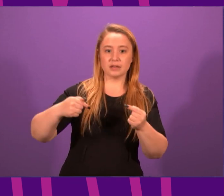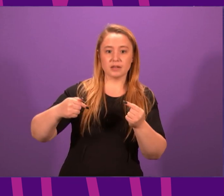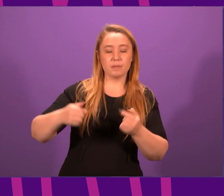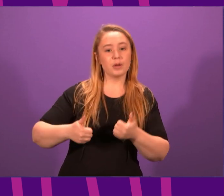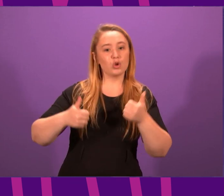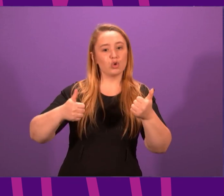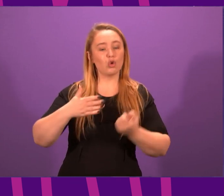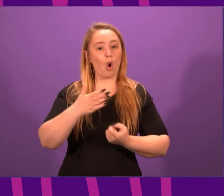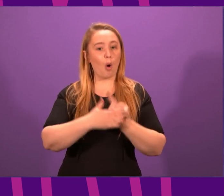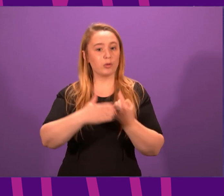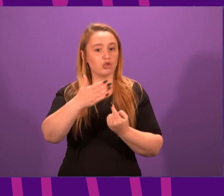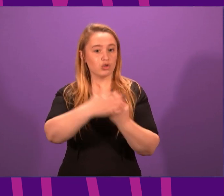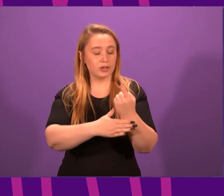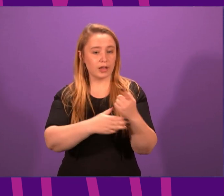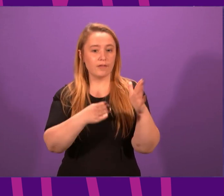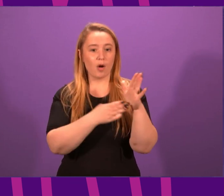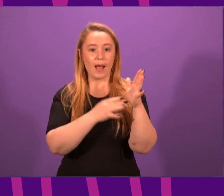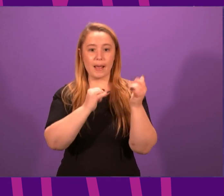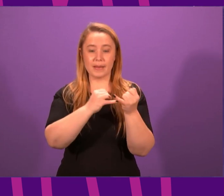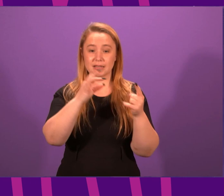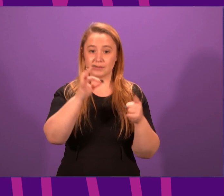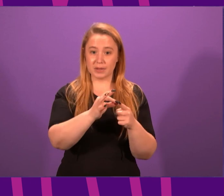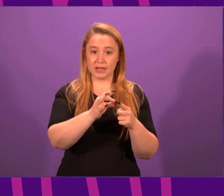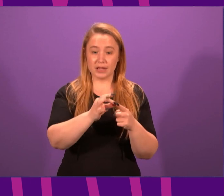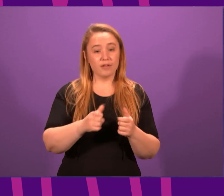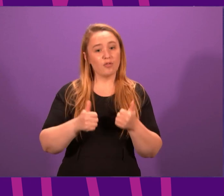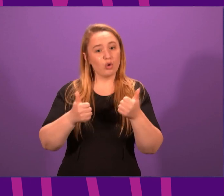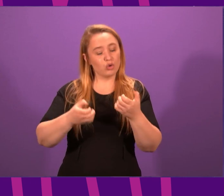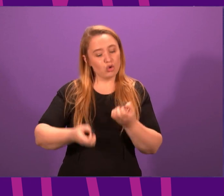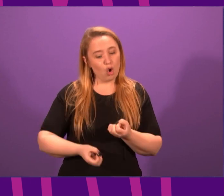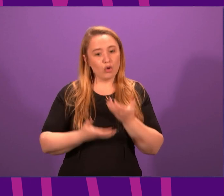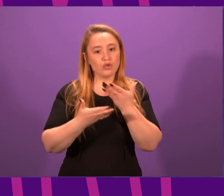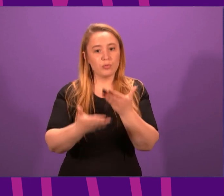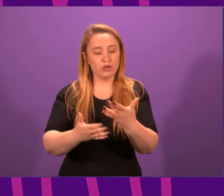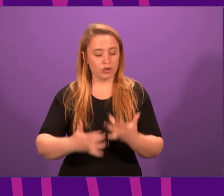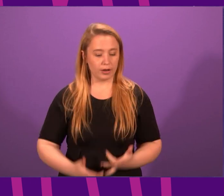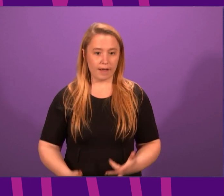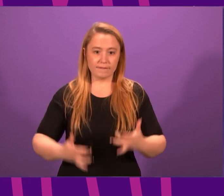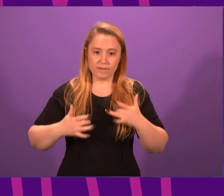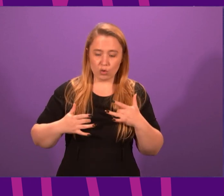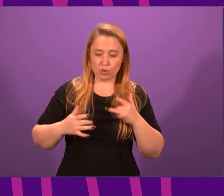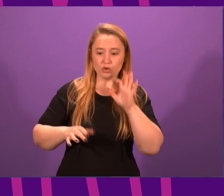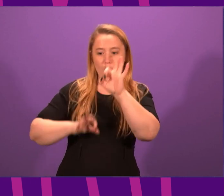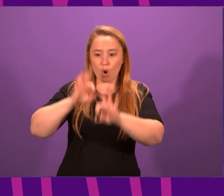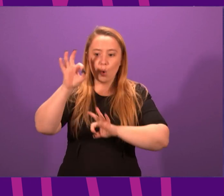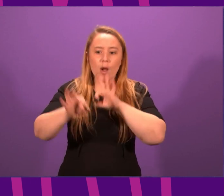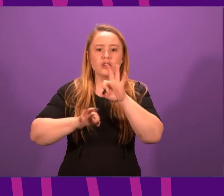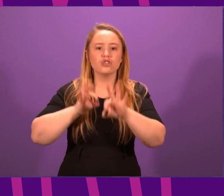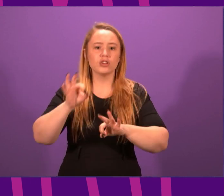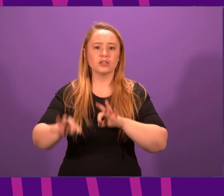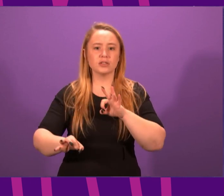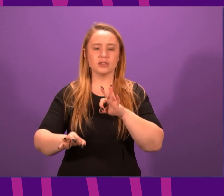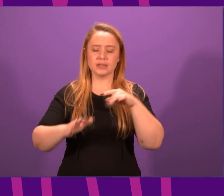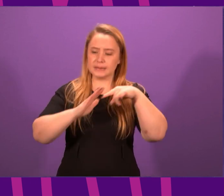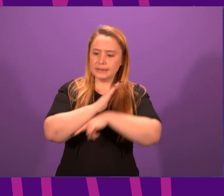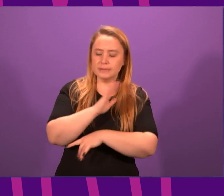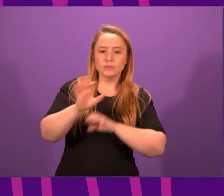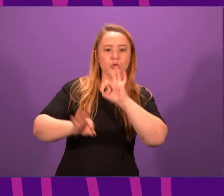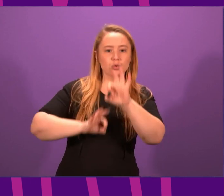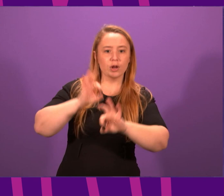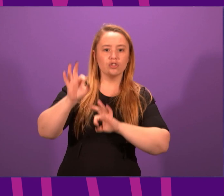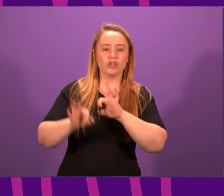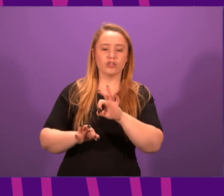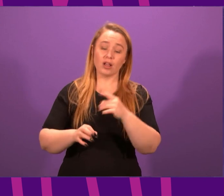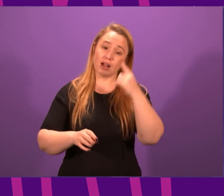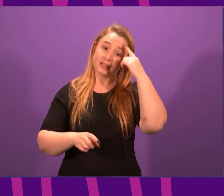opportunity for MSPs across the chamber to make meaningful contributions on questions of substance, as I think most of our